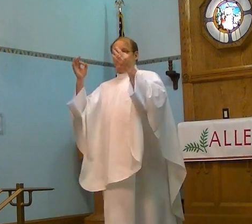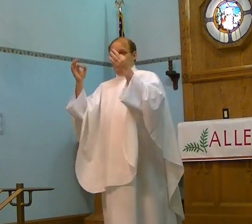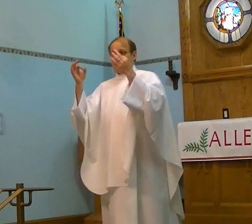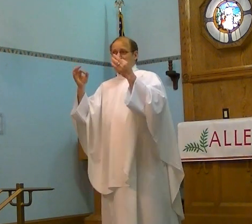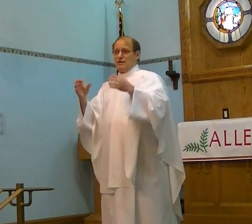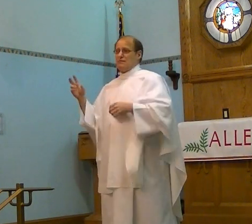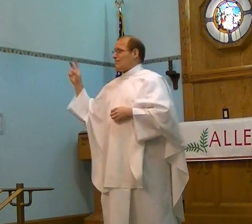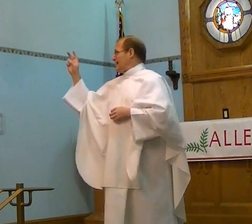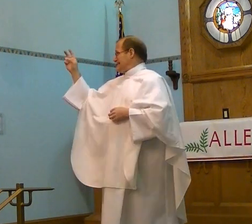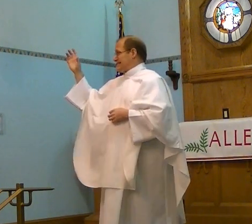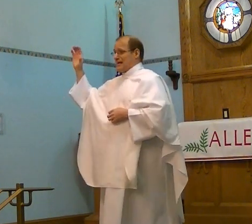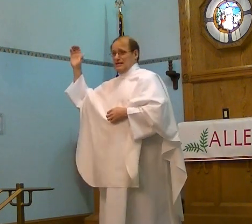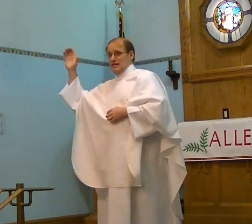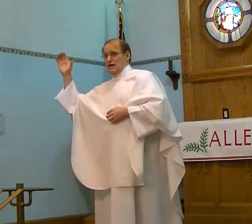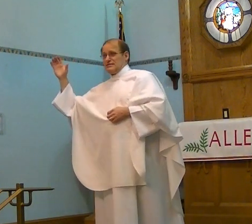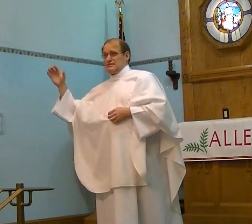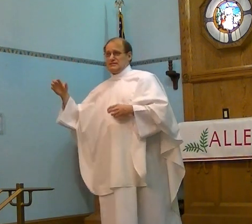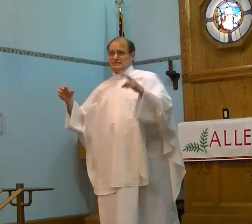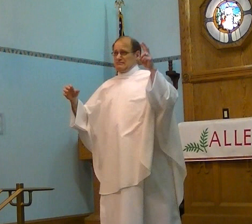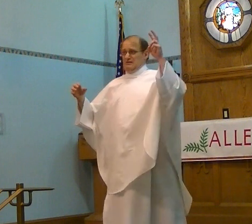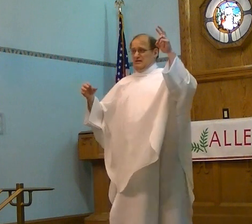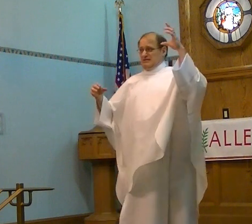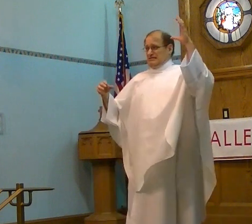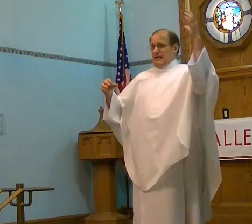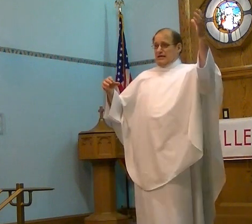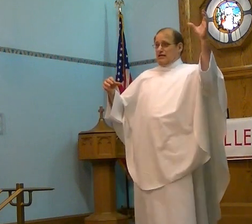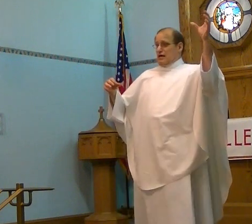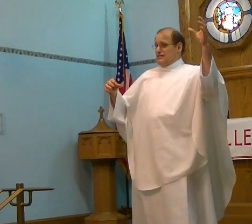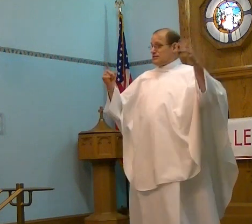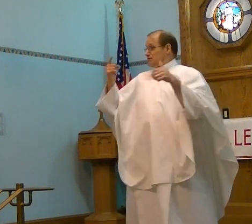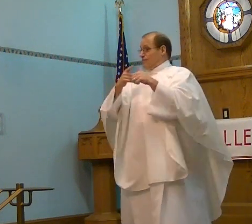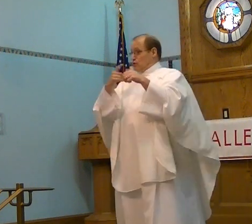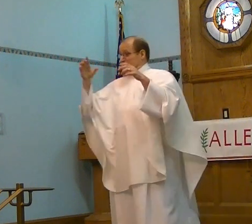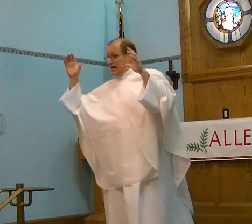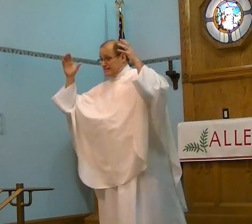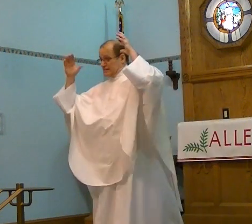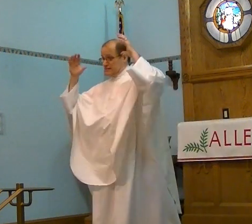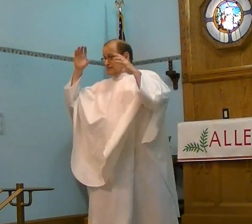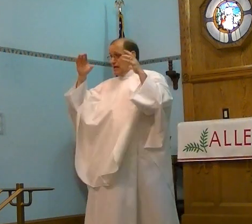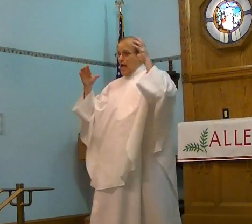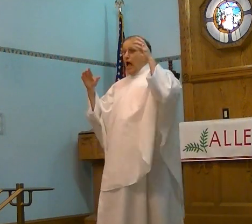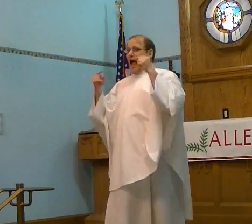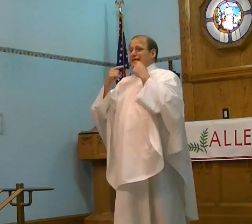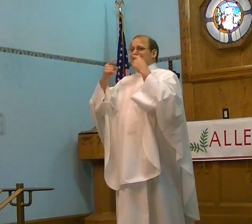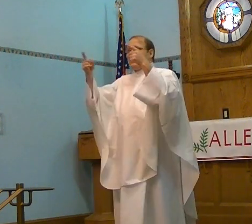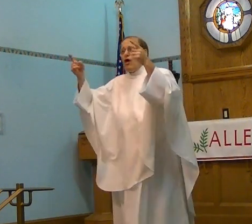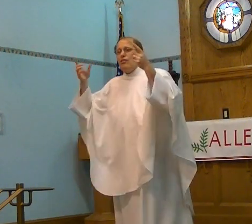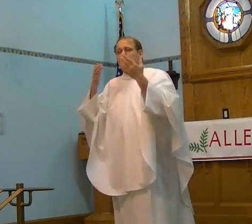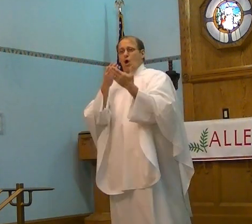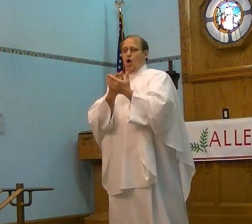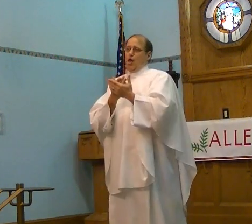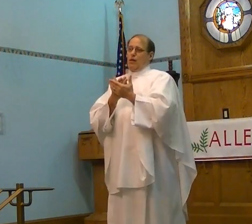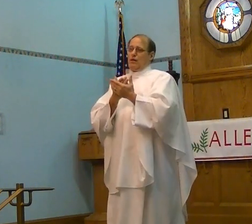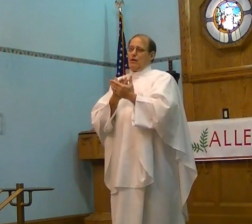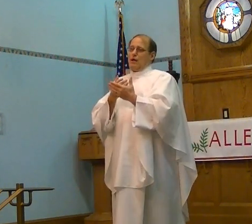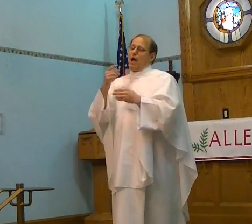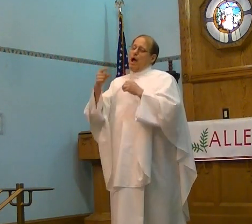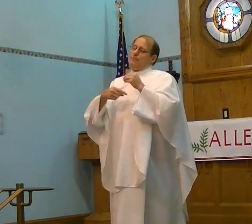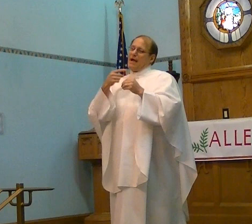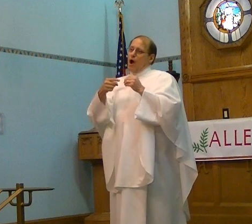family. My second cousins. Second cousins. First cousins. I can tell them all about